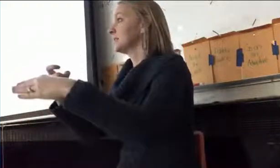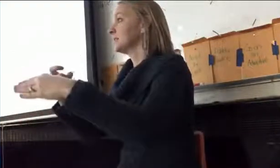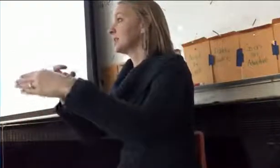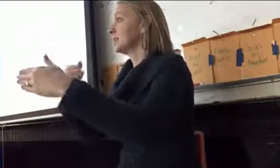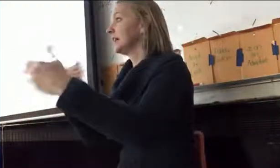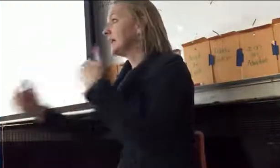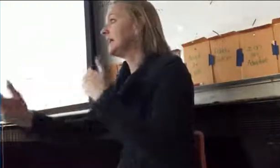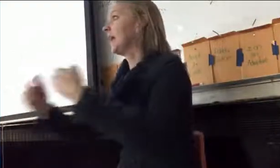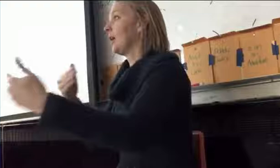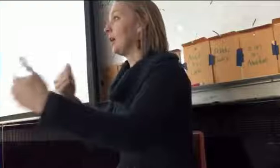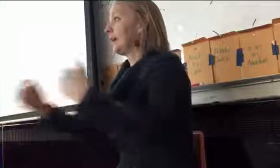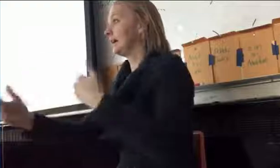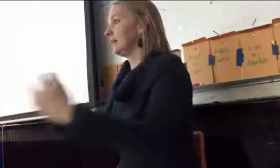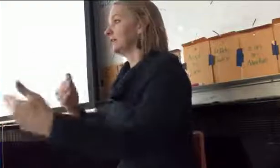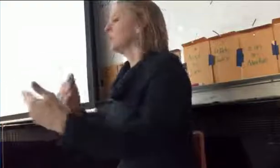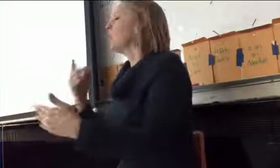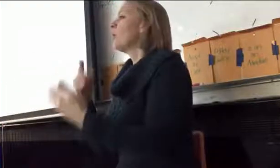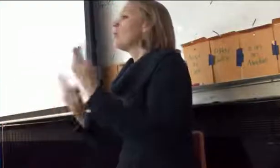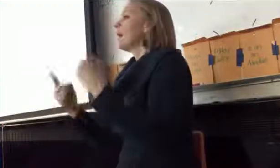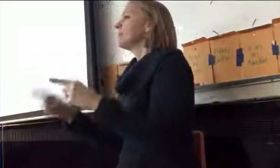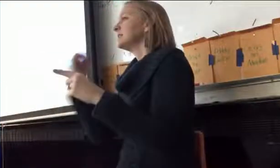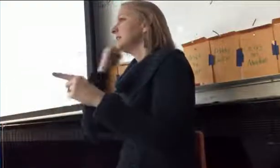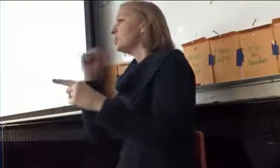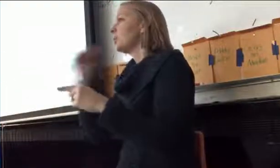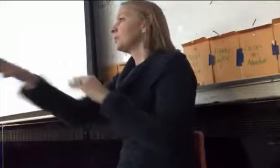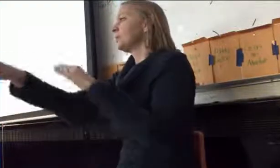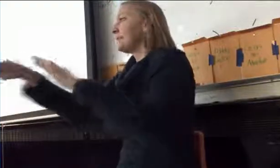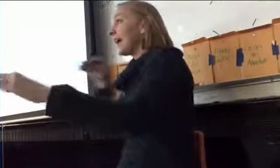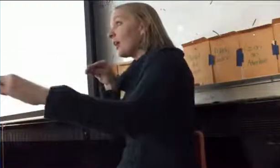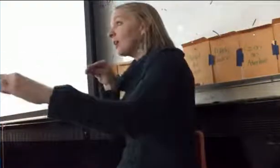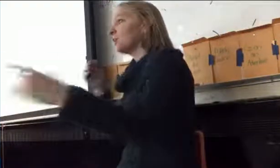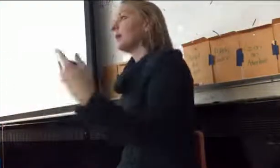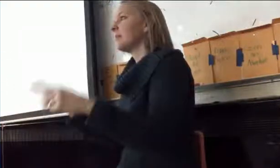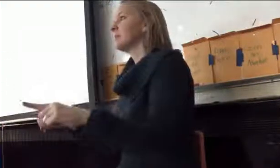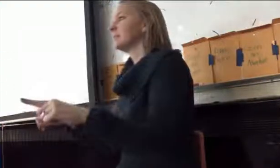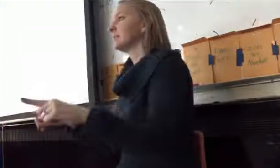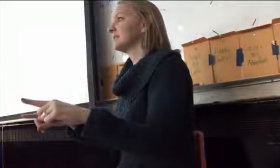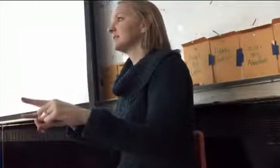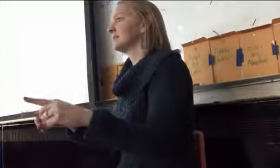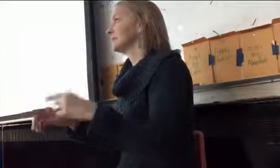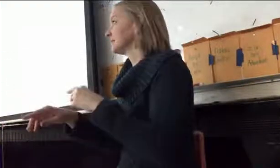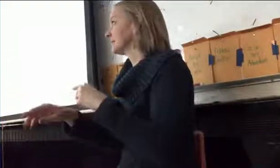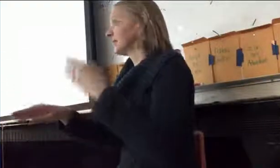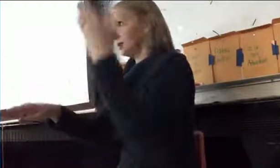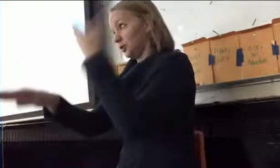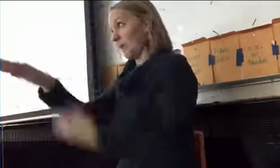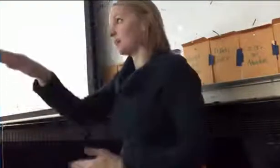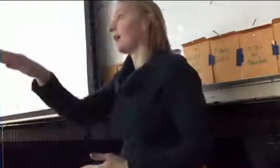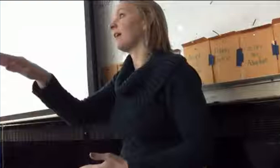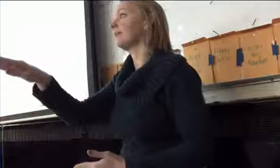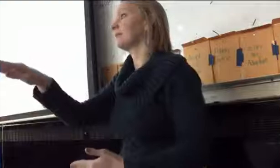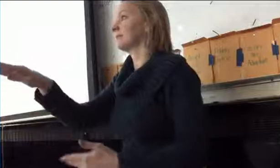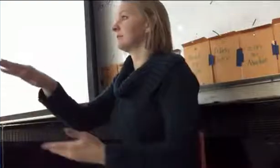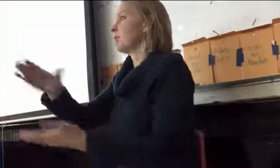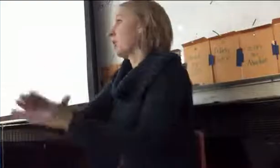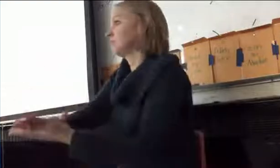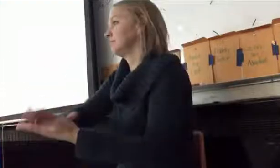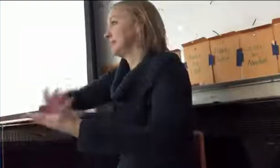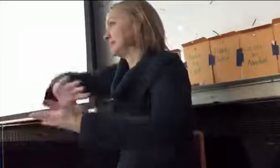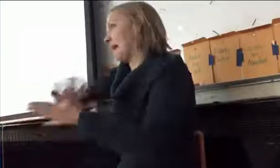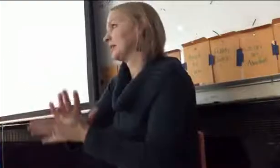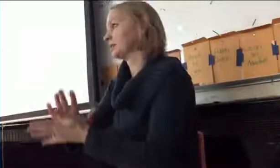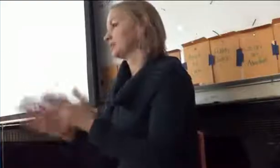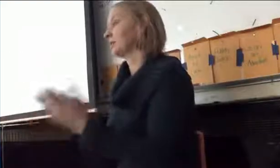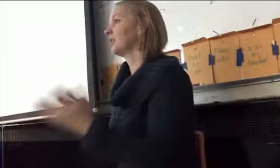out, so you have that off. What happens if you don't take your hand out in time from the loom? Chopped off, gone, whatever it could be.